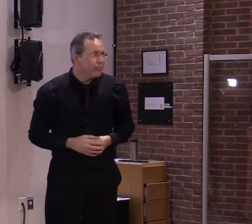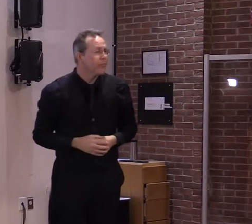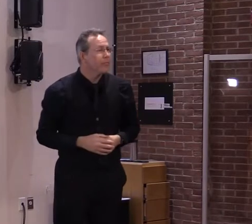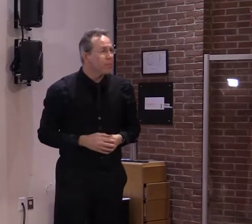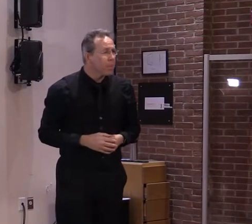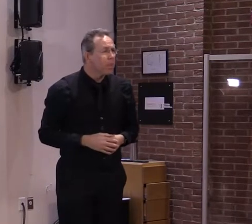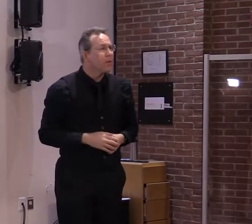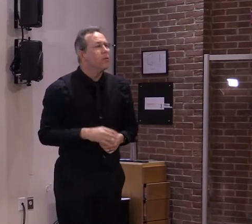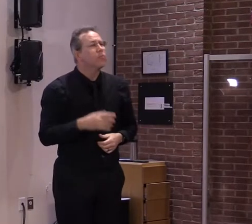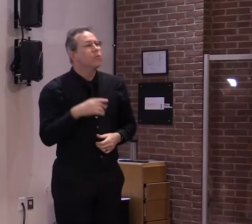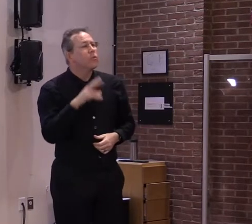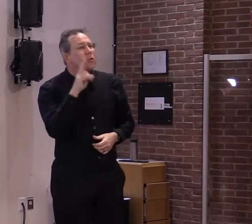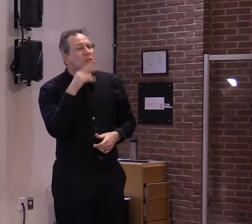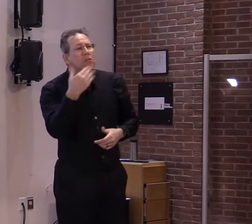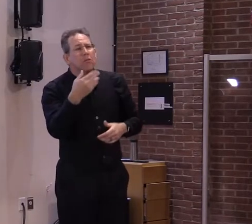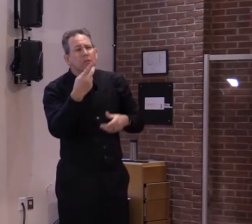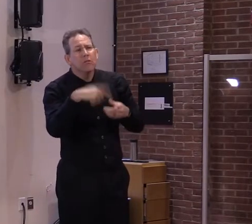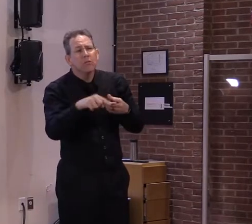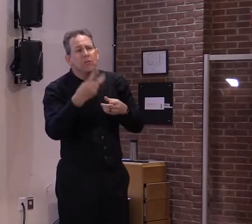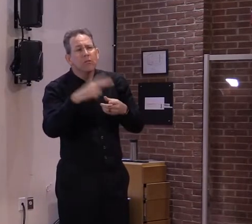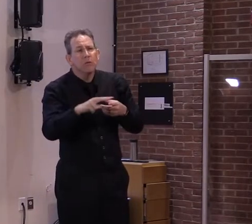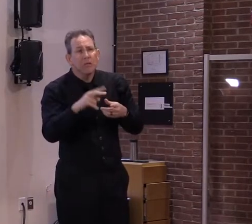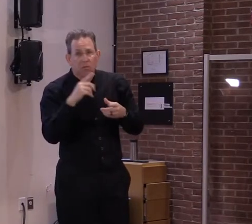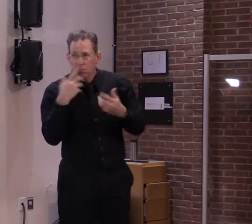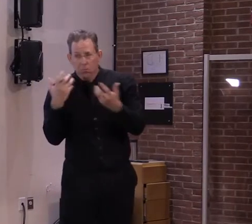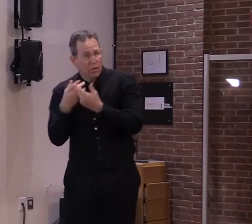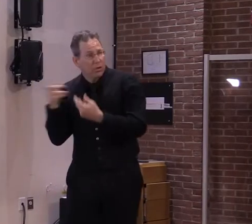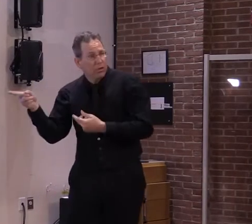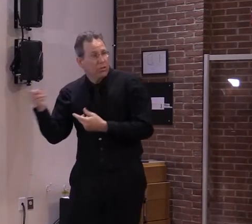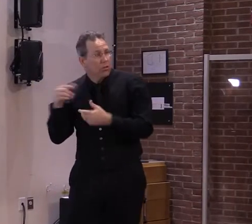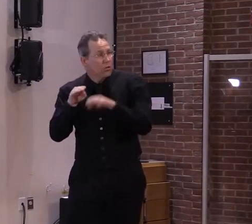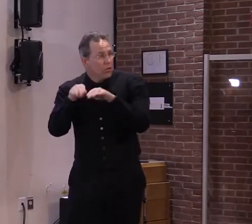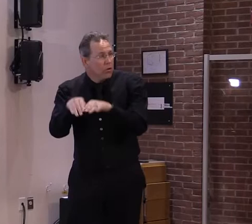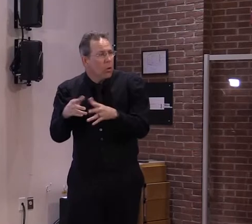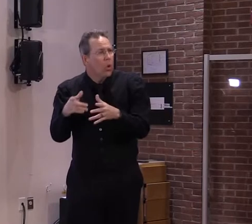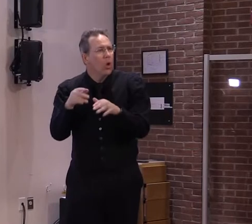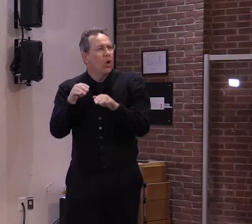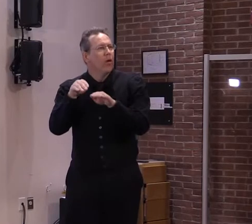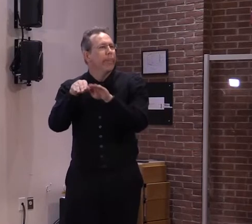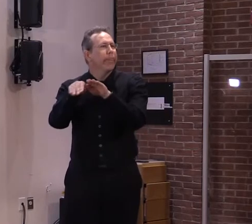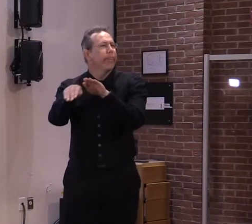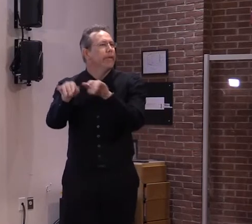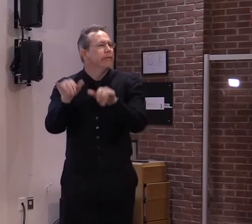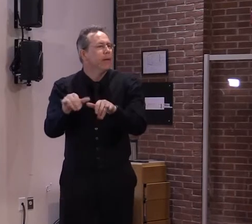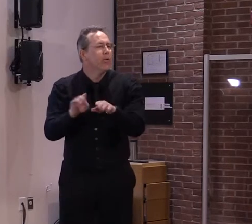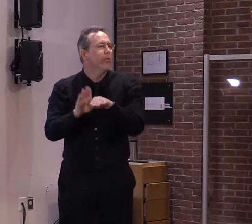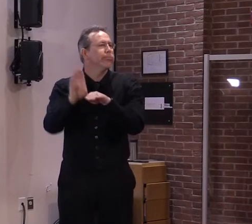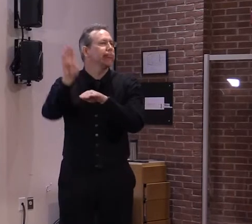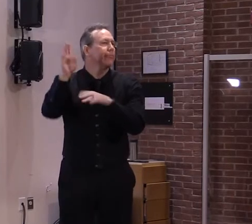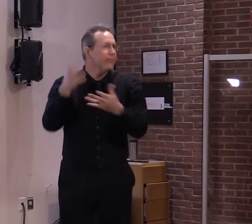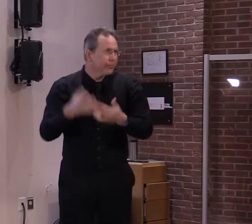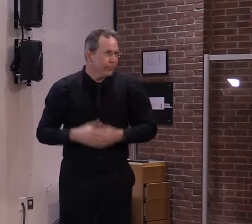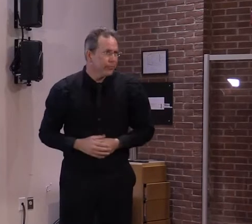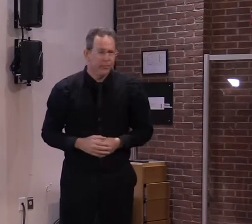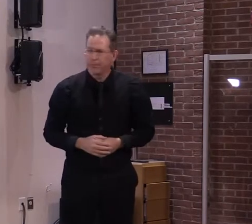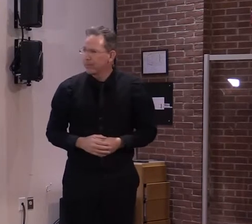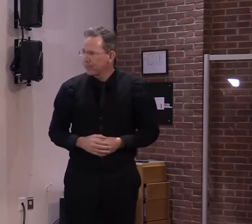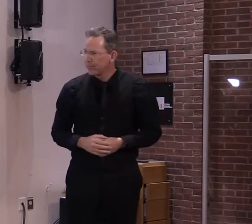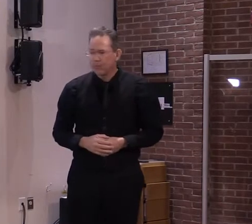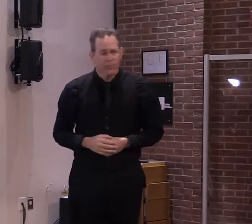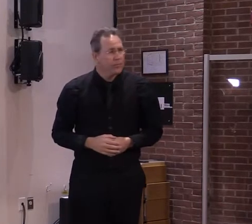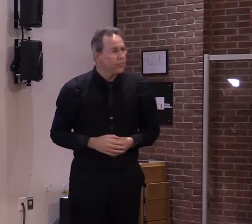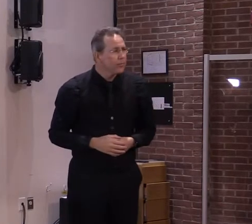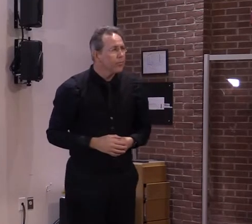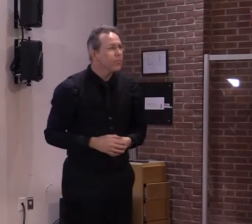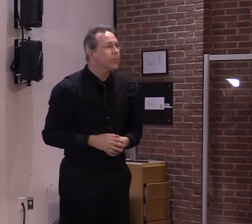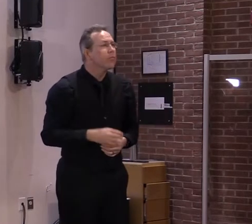see if this is a trend that we settle into over the next few weeks. But certainly the slowdown in the seven-day case rate is